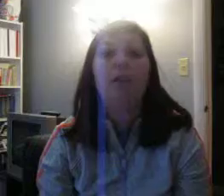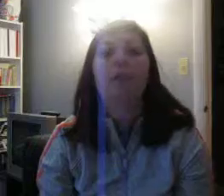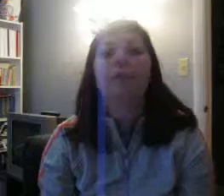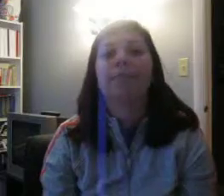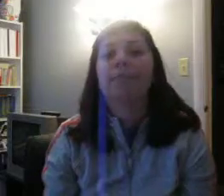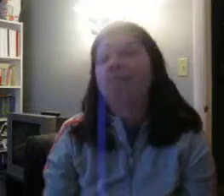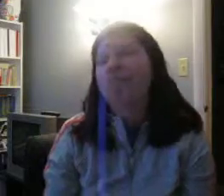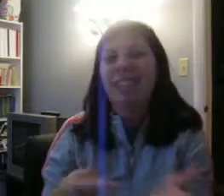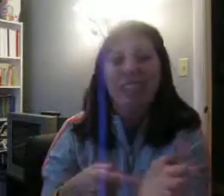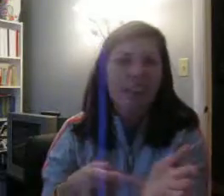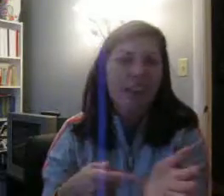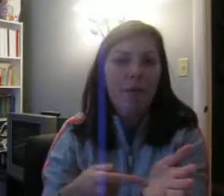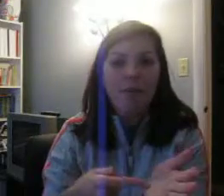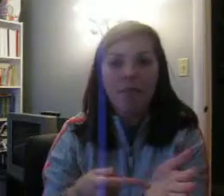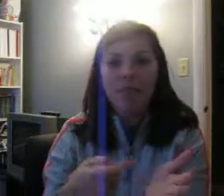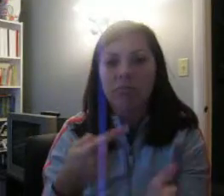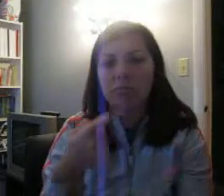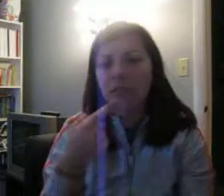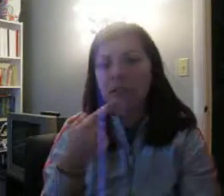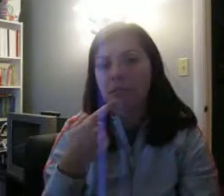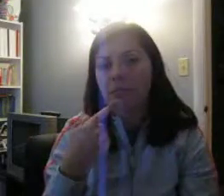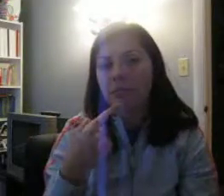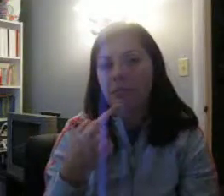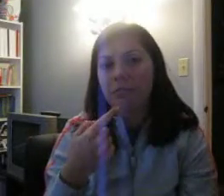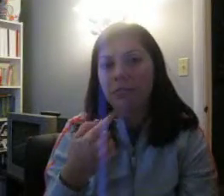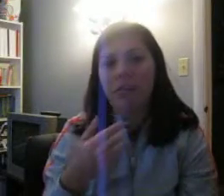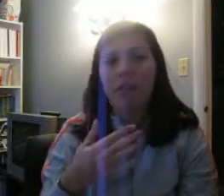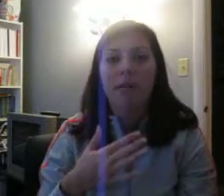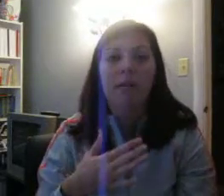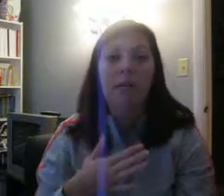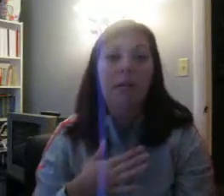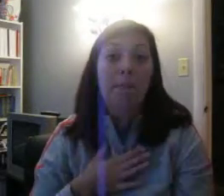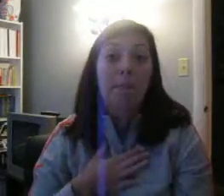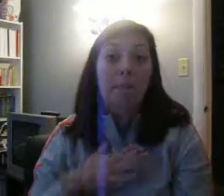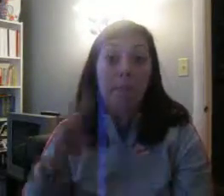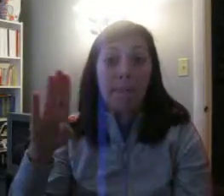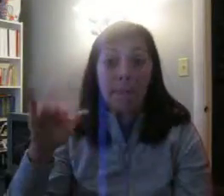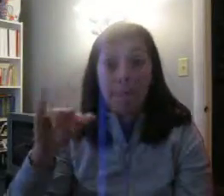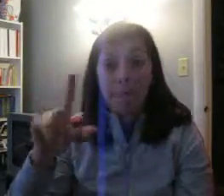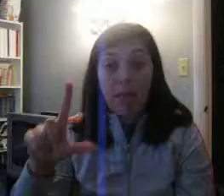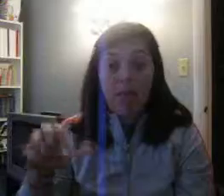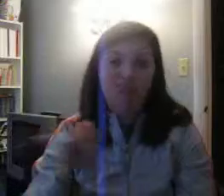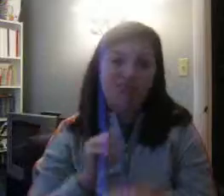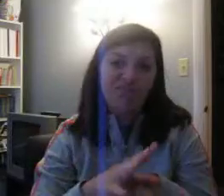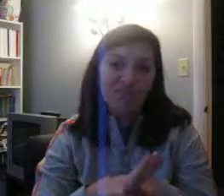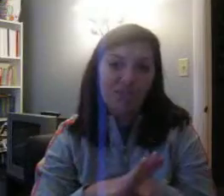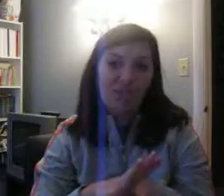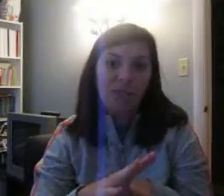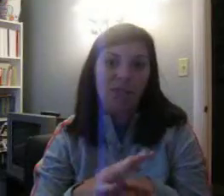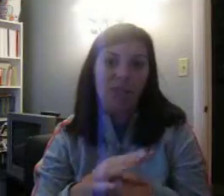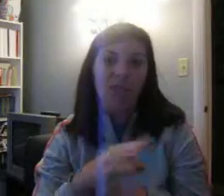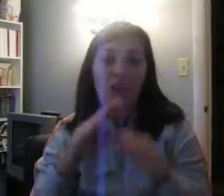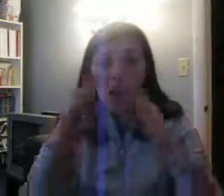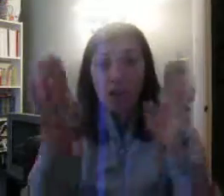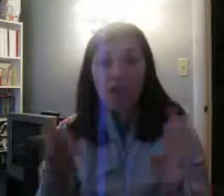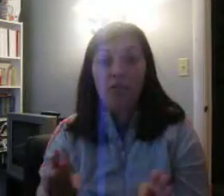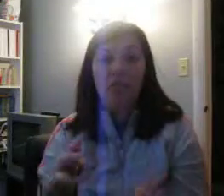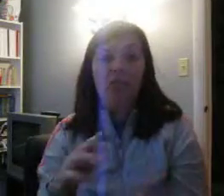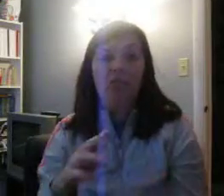really sure where it would go. So it would go there, and it waits for a really long time